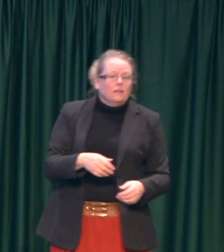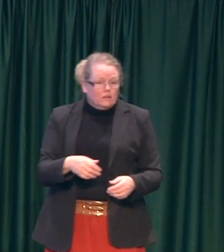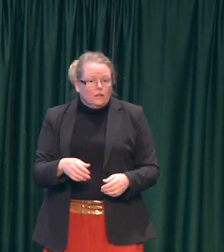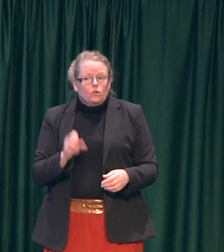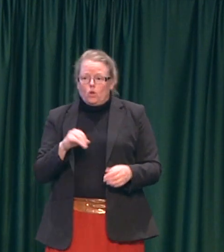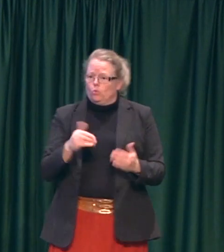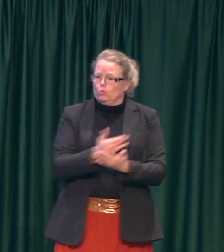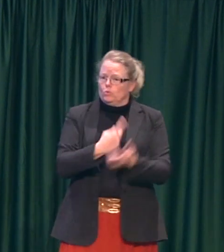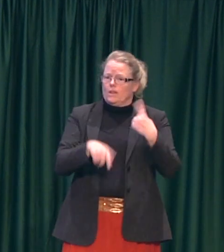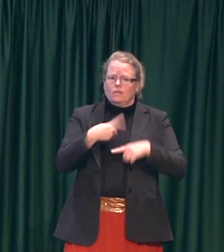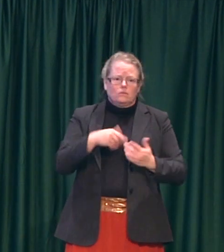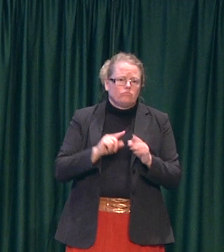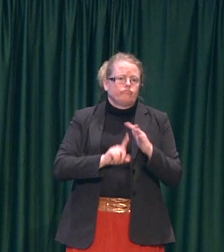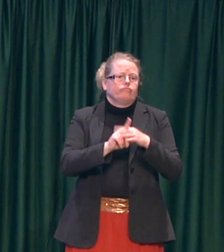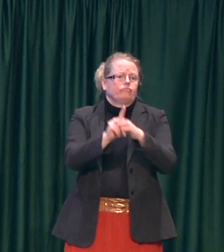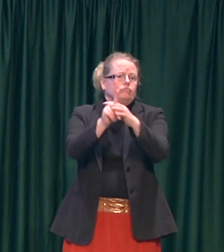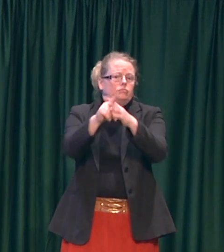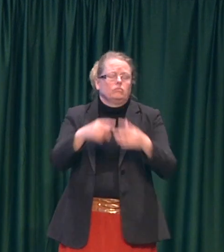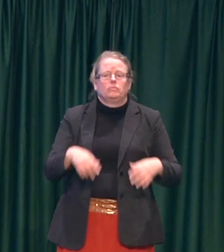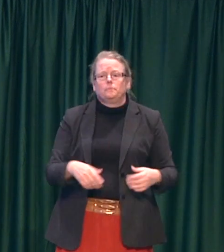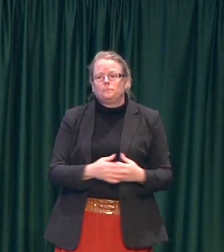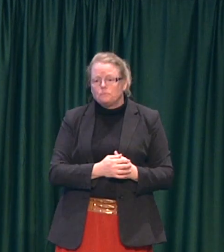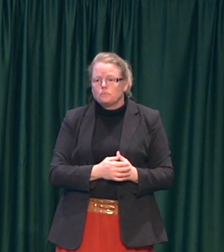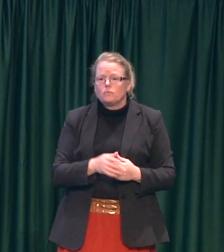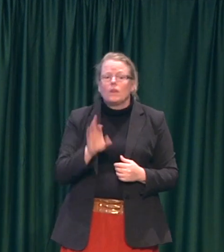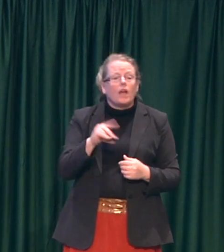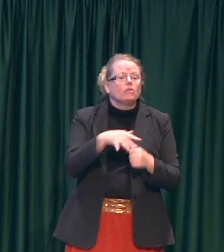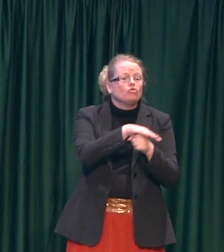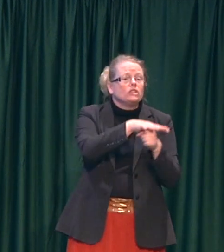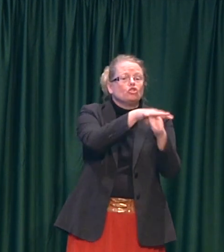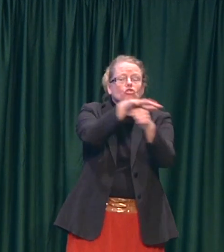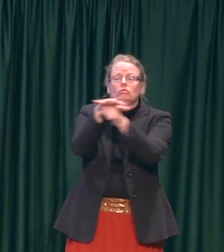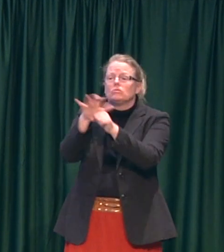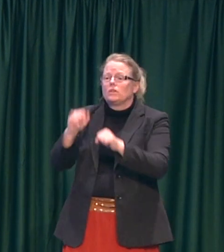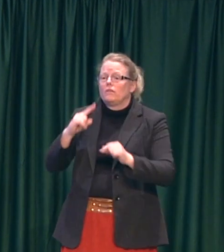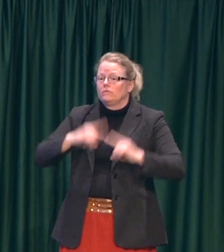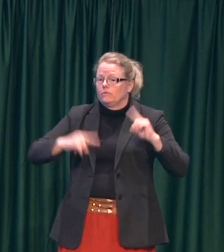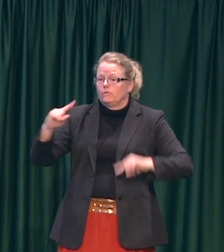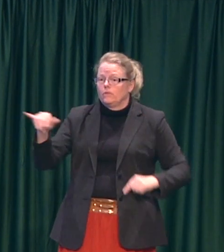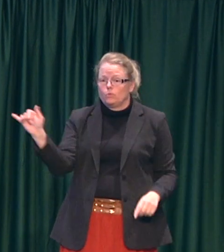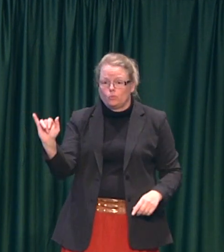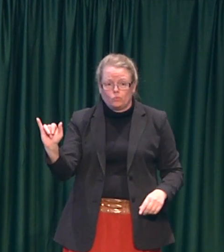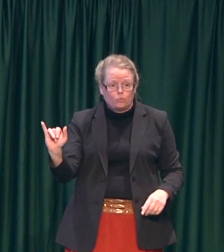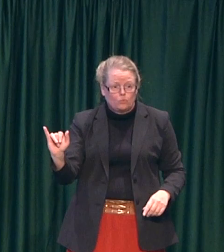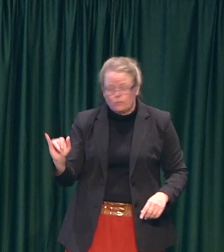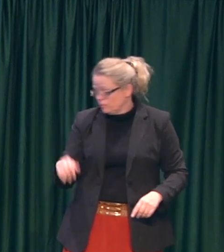like that right now, that's perfectly understandable. We all share that. But that's